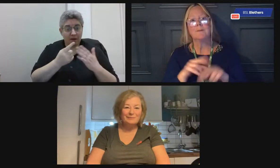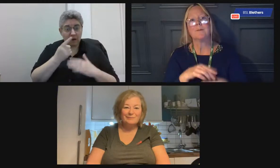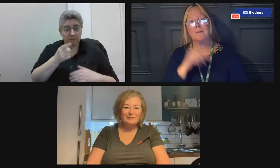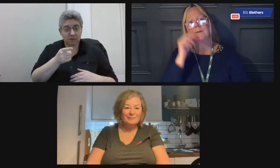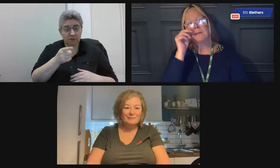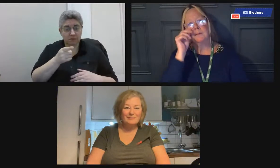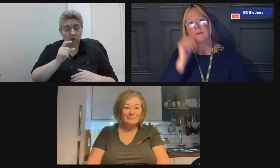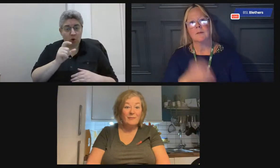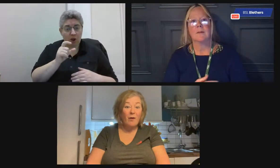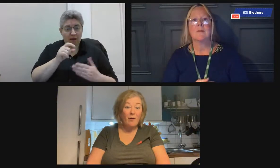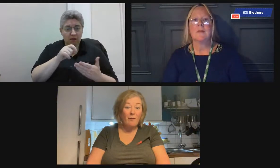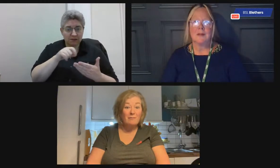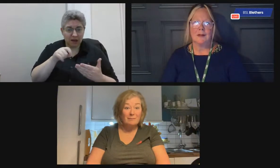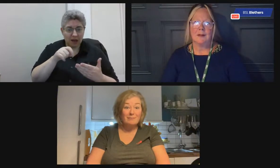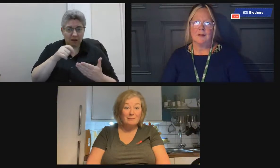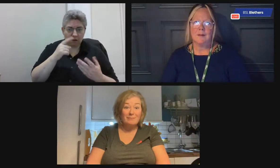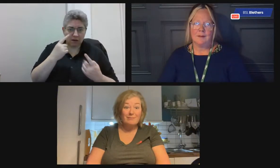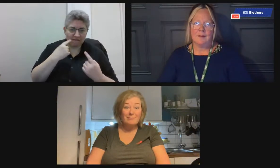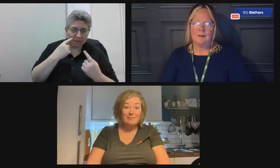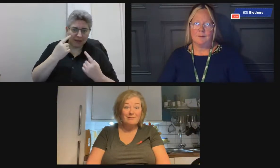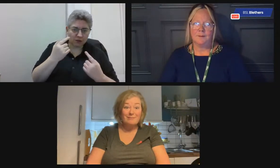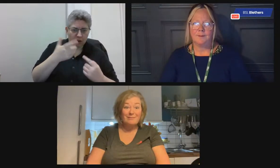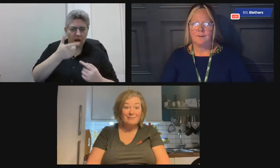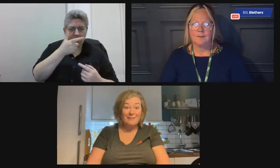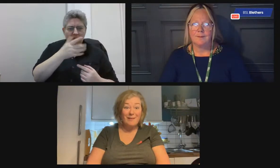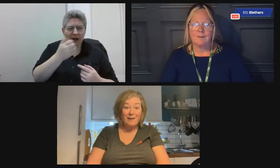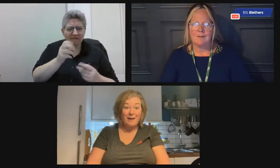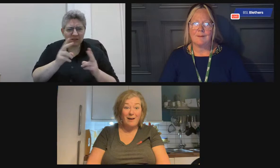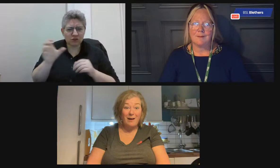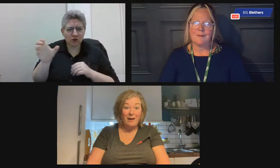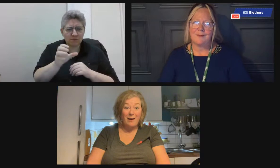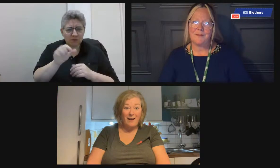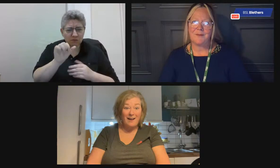is really important. You really need to pay attention to that.